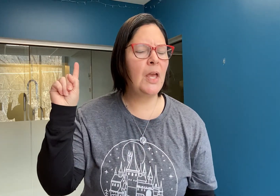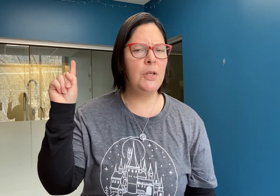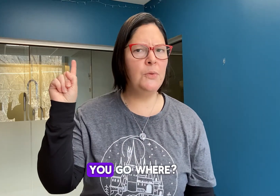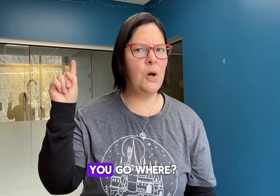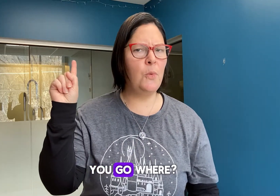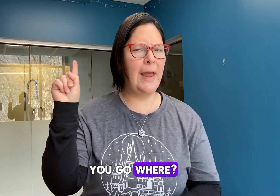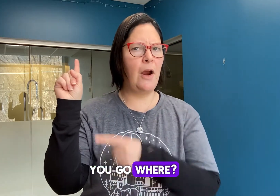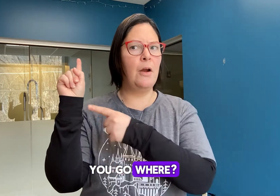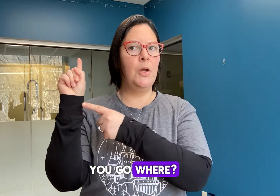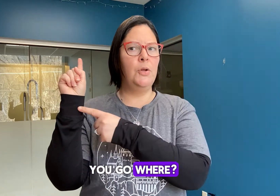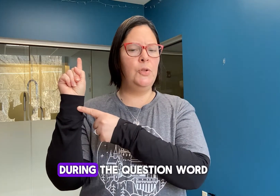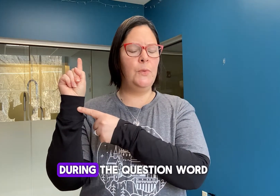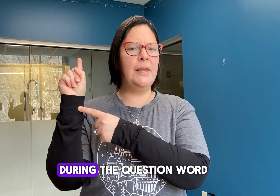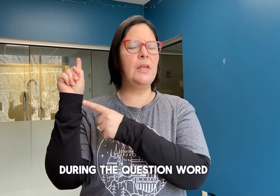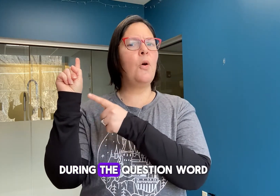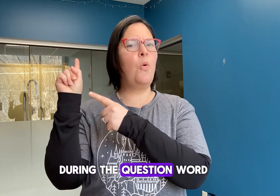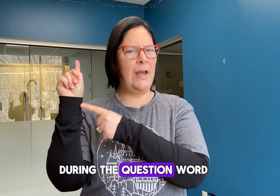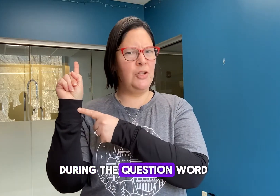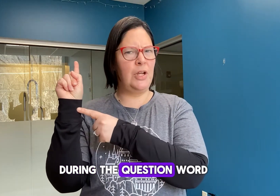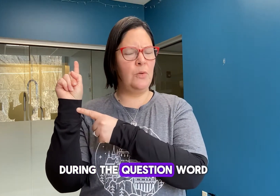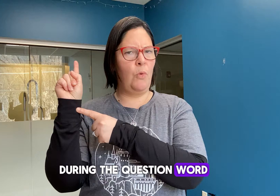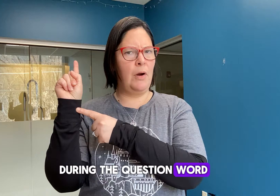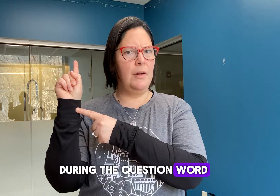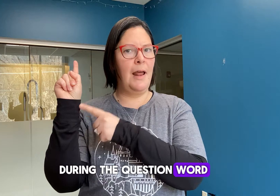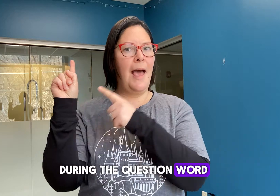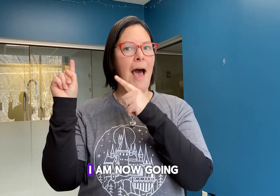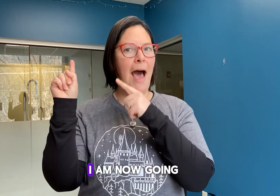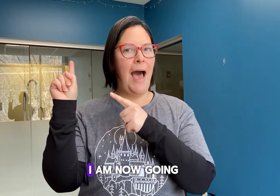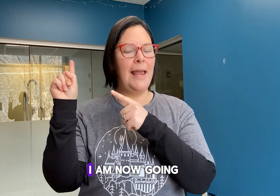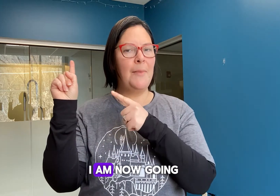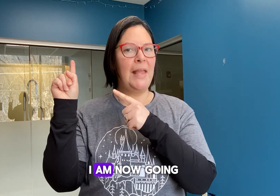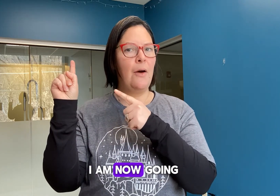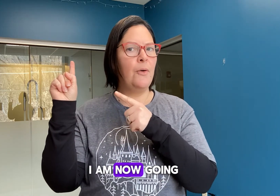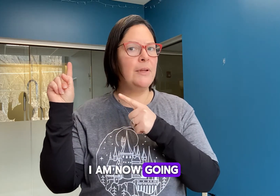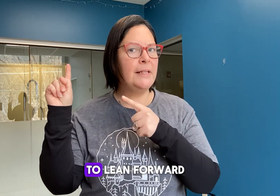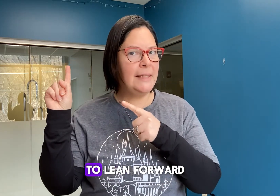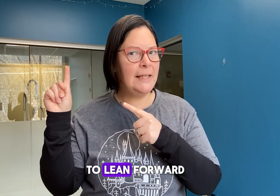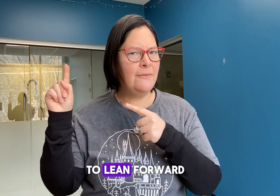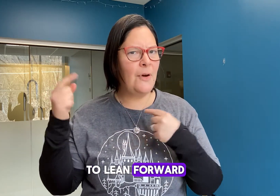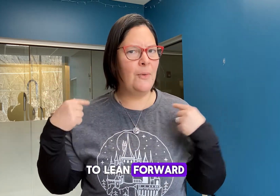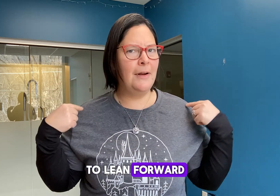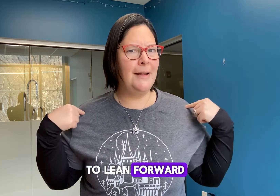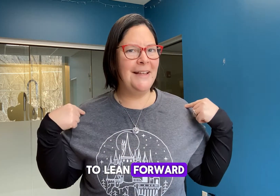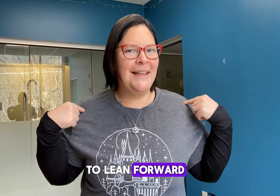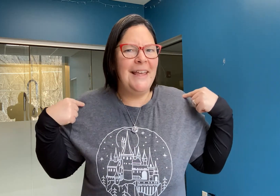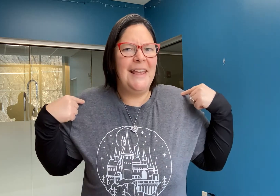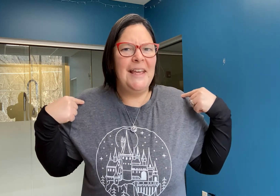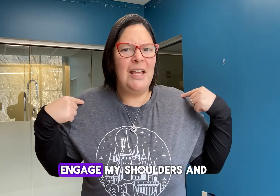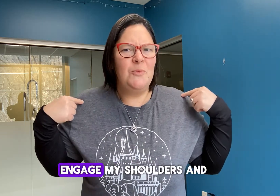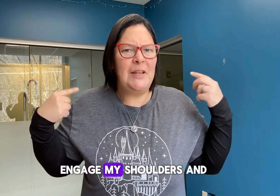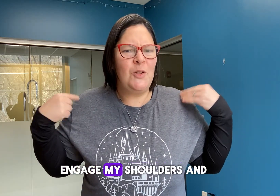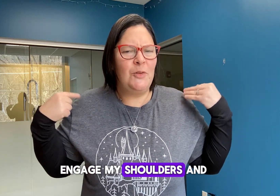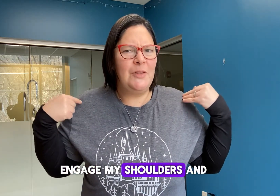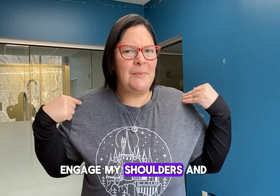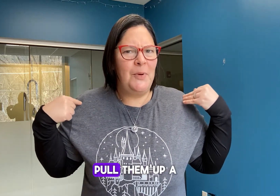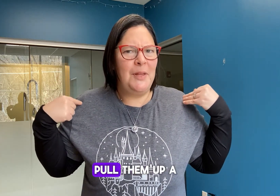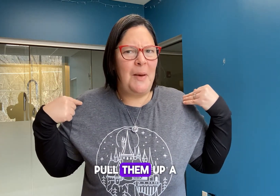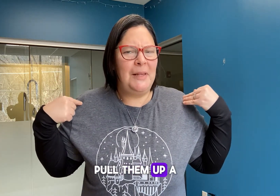You go where? During the question word, I am now going to lean forward, engage my shoulders and pull them up a little